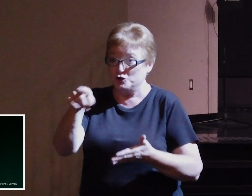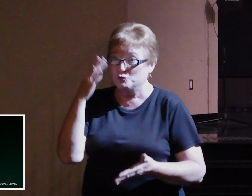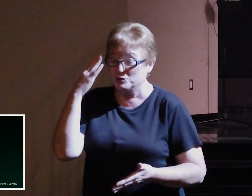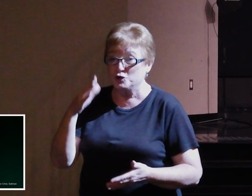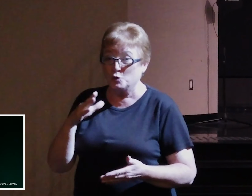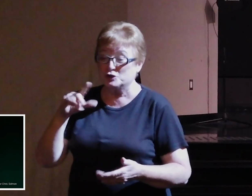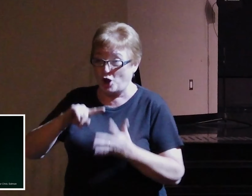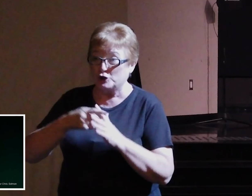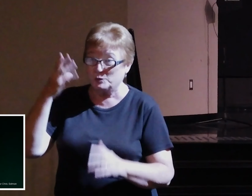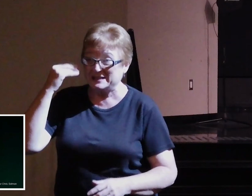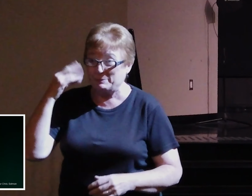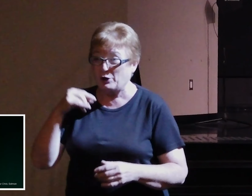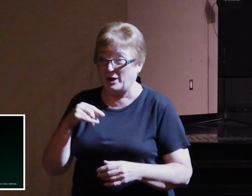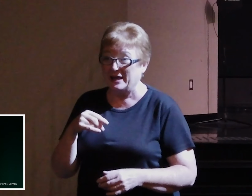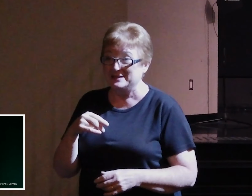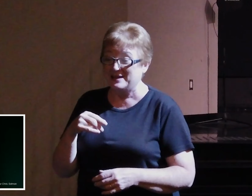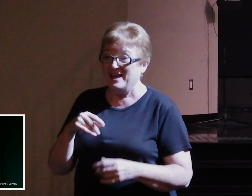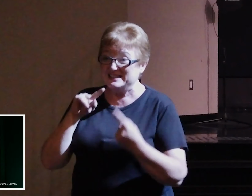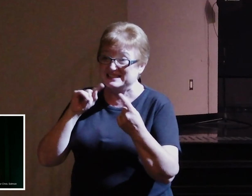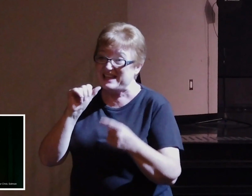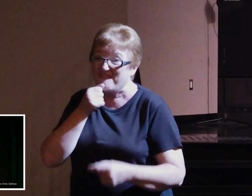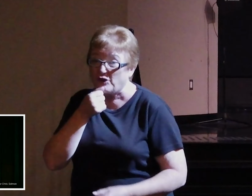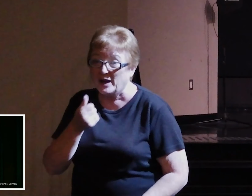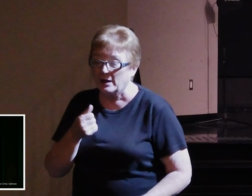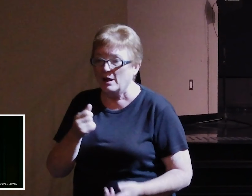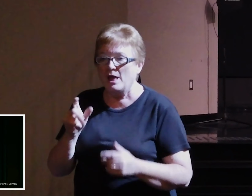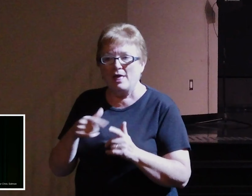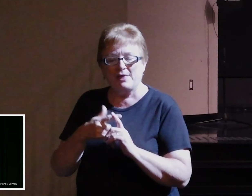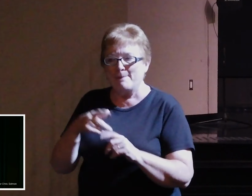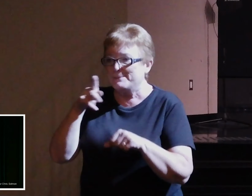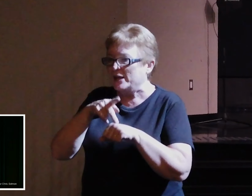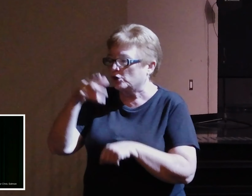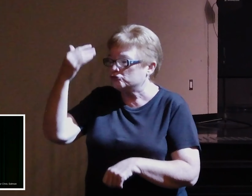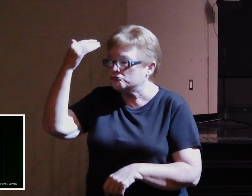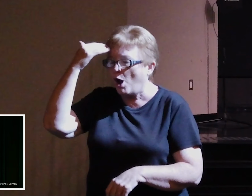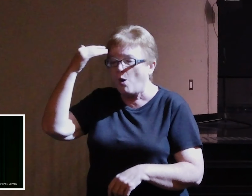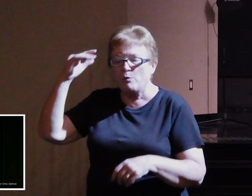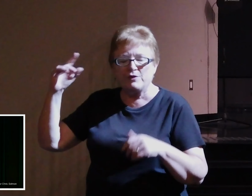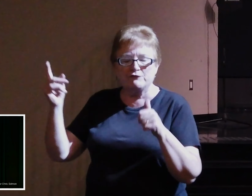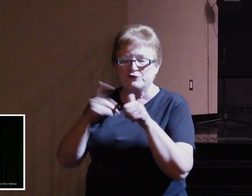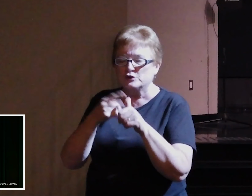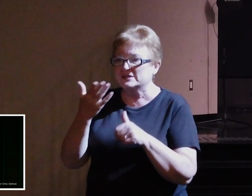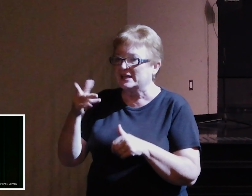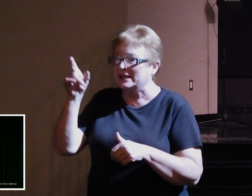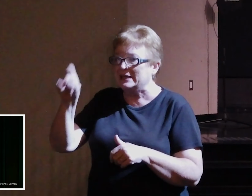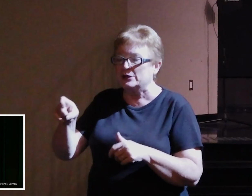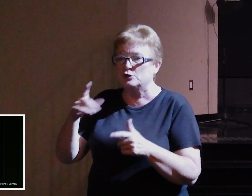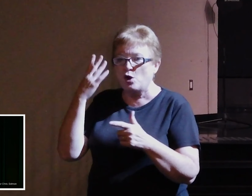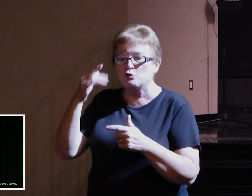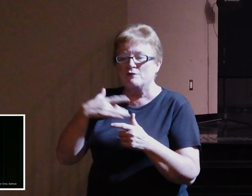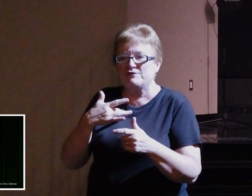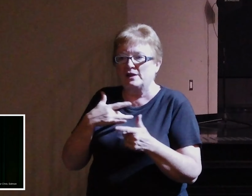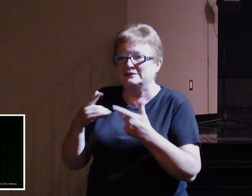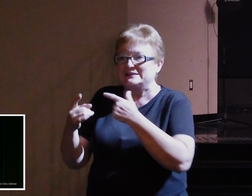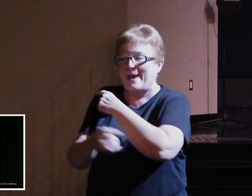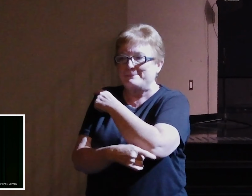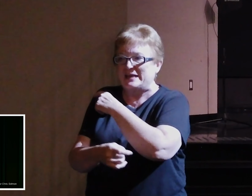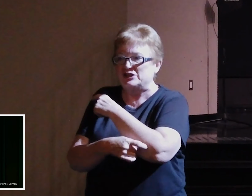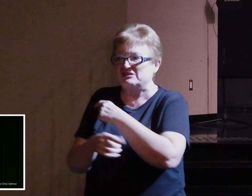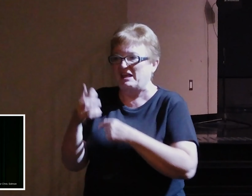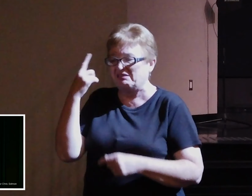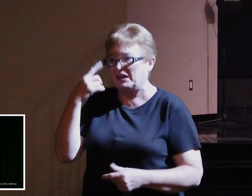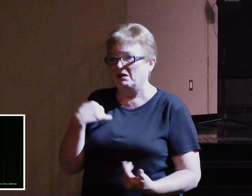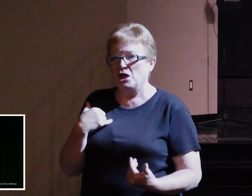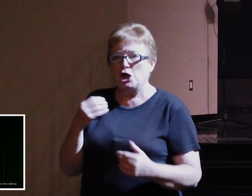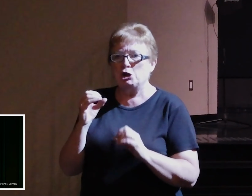Peter knows the very first thing that happens in the life of believers when they endure suffering is a temptation enters their mind to